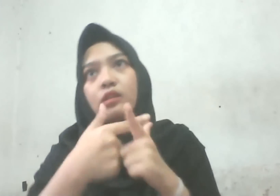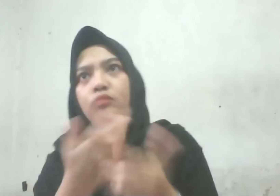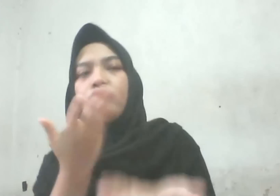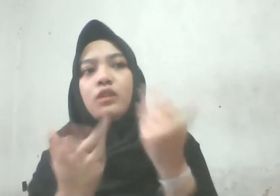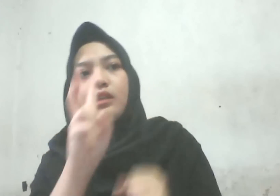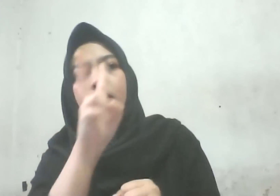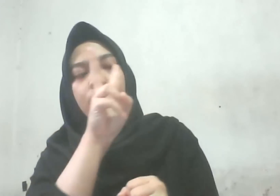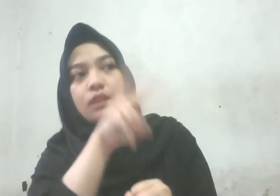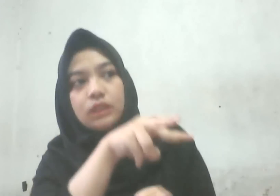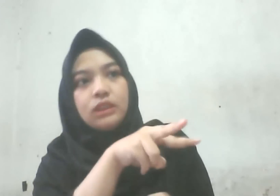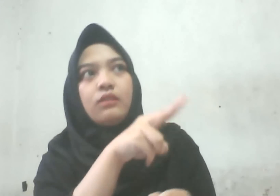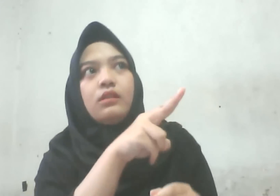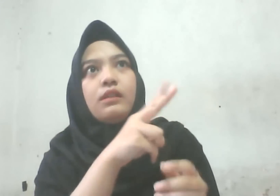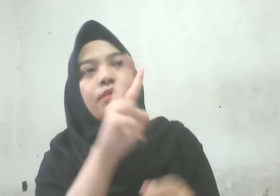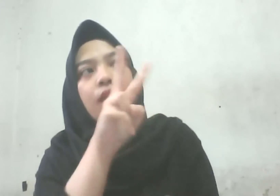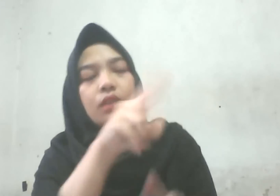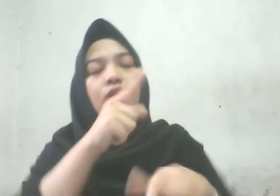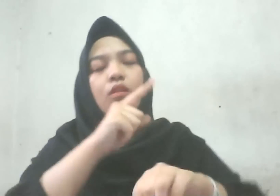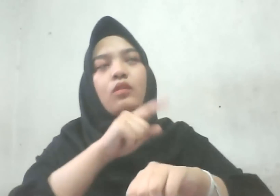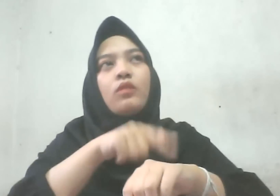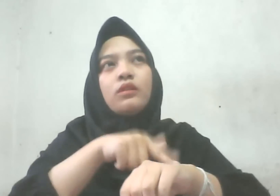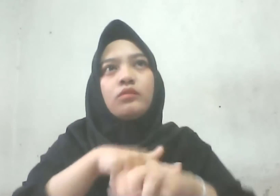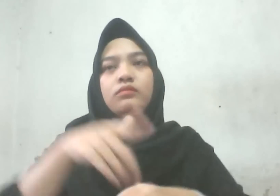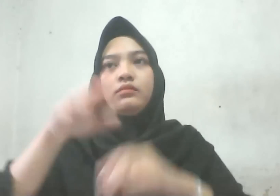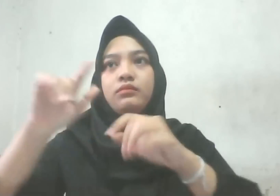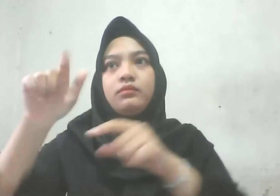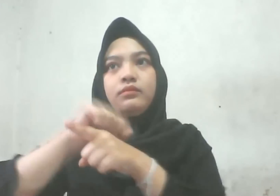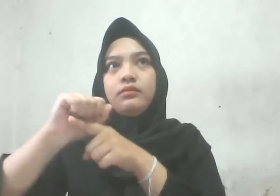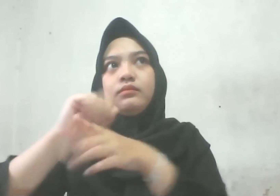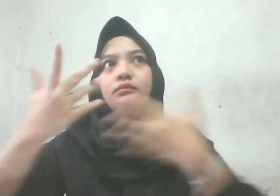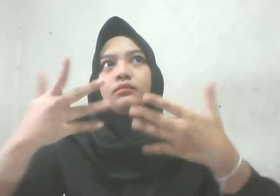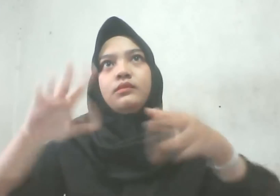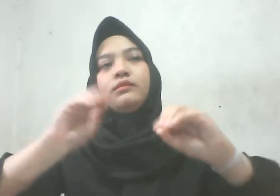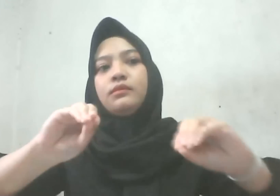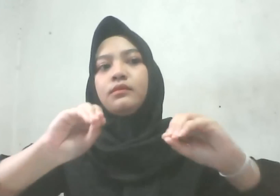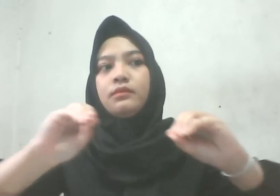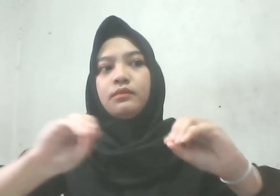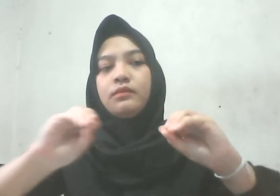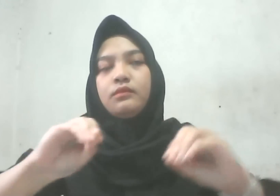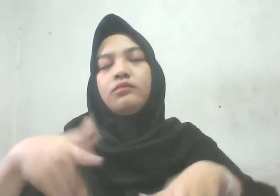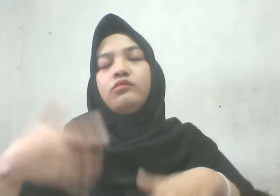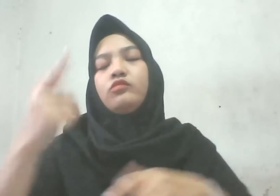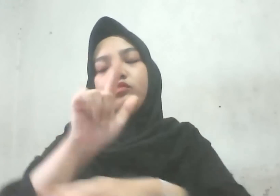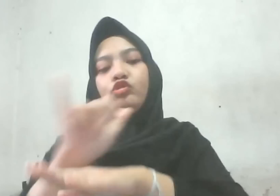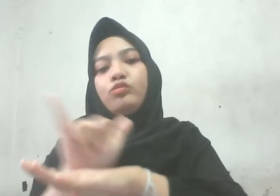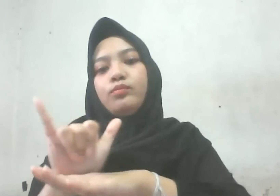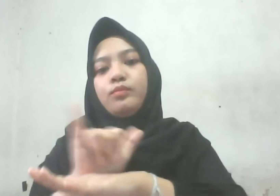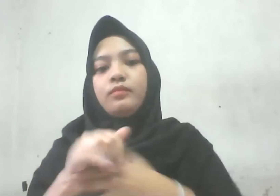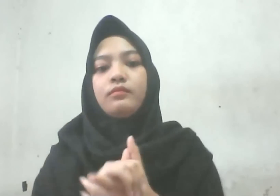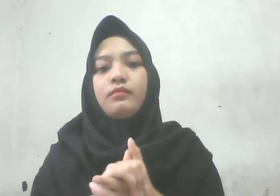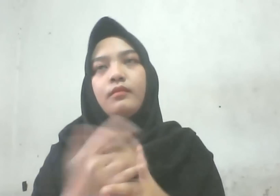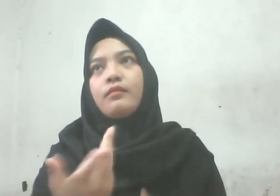watching his lecturing in YouTube, probably. So, Professor Goodley, time is yours. Thank you.